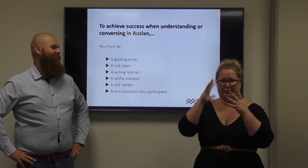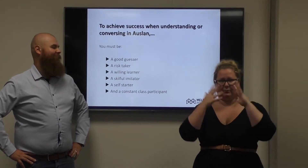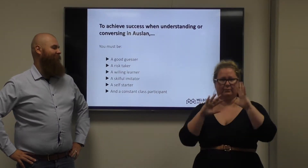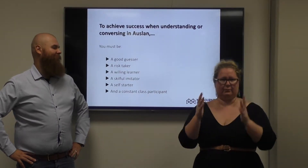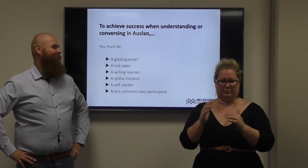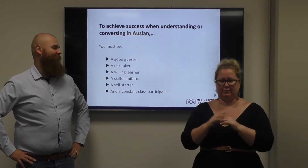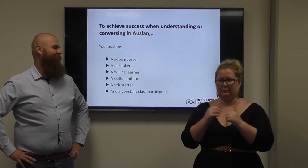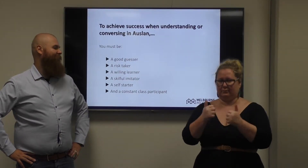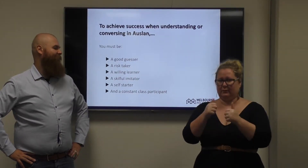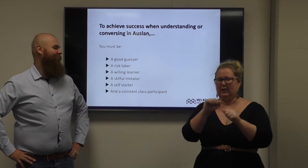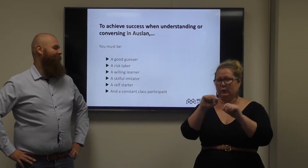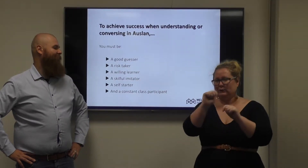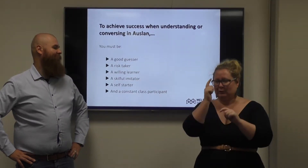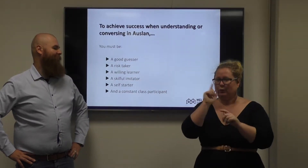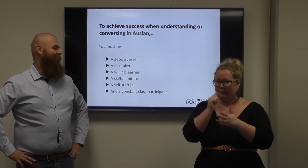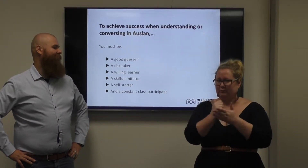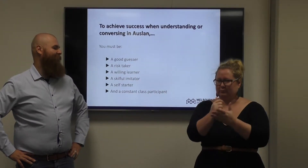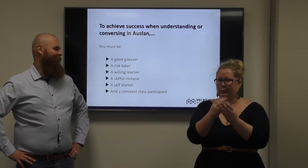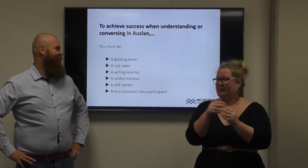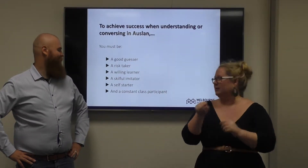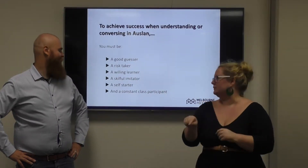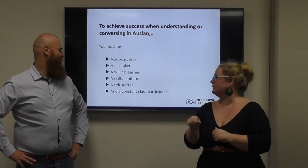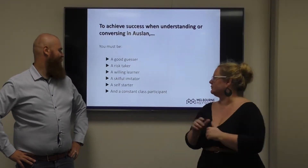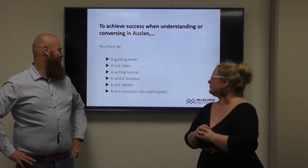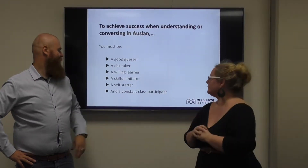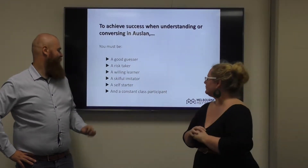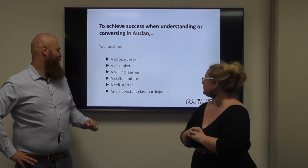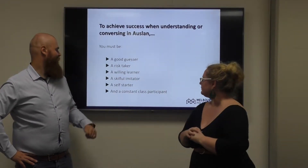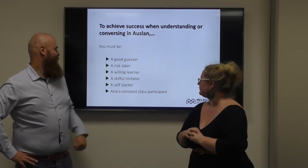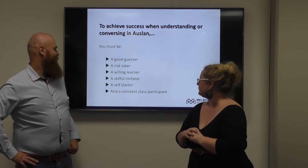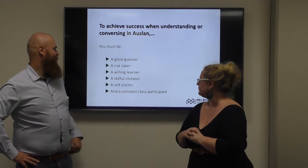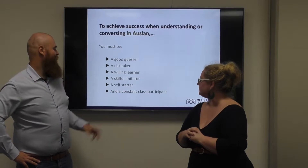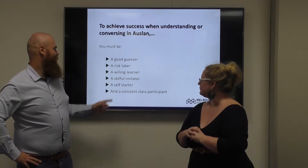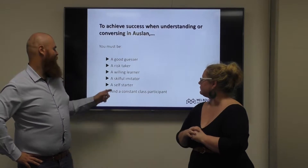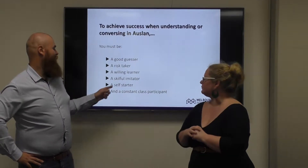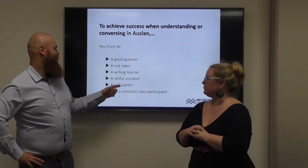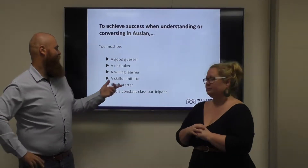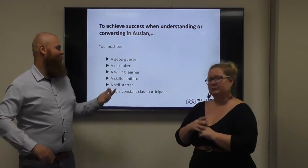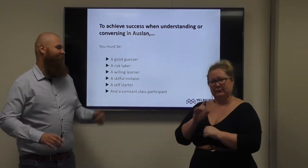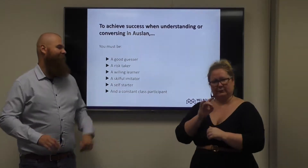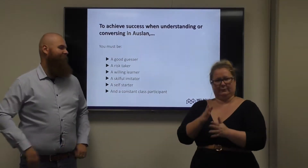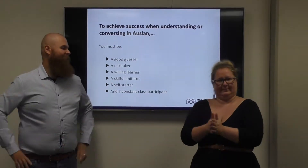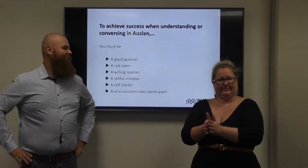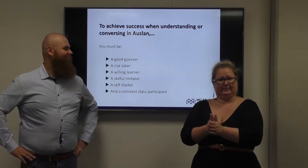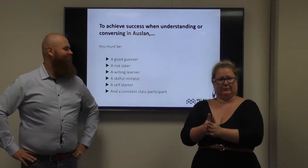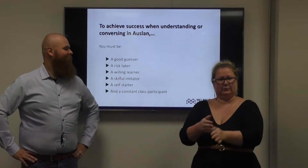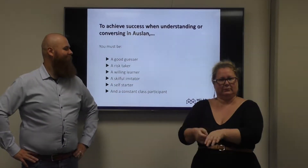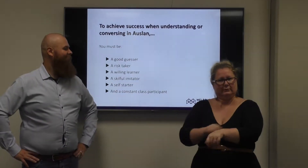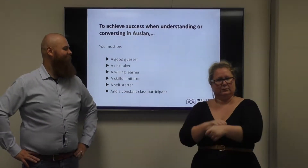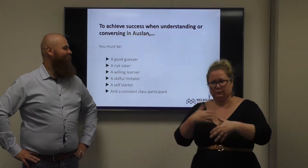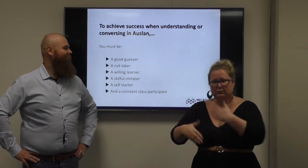skill, but it's something that you can work on. And that will really support your learning. A